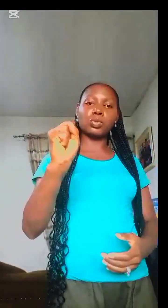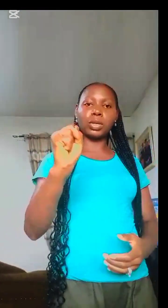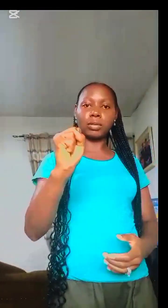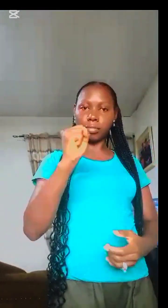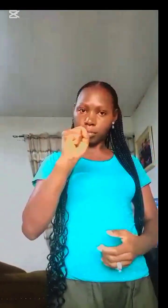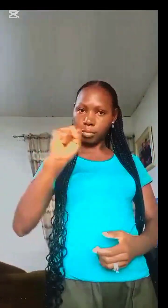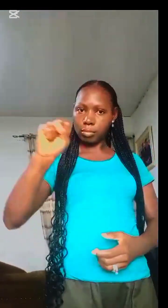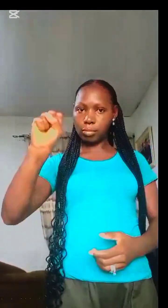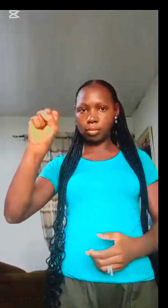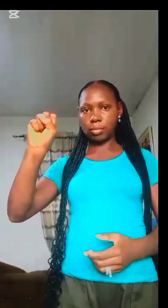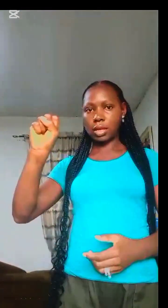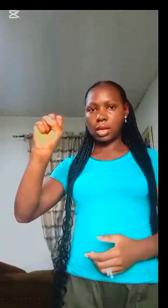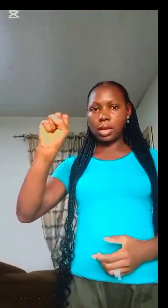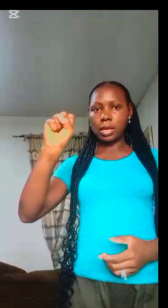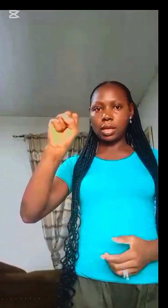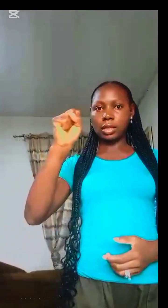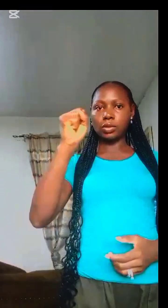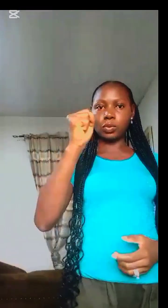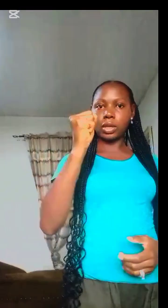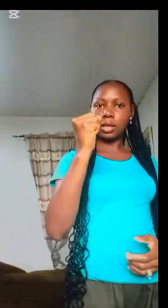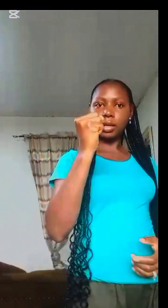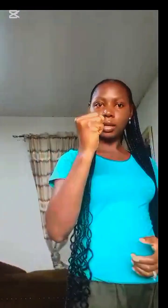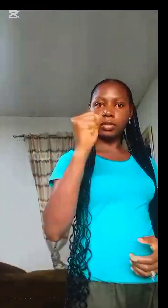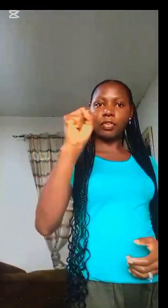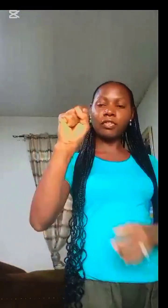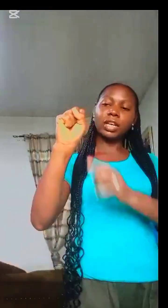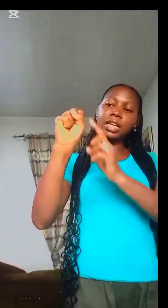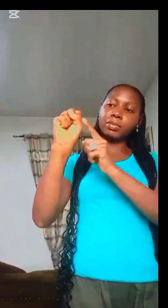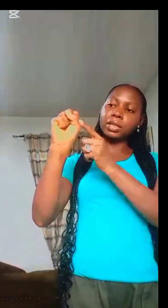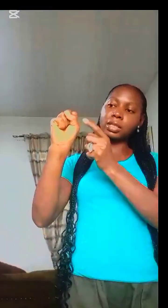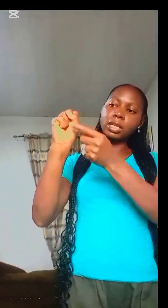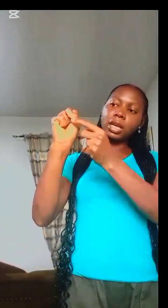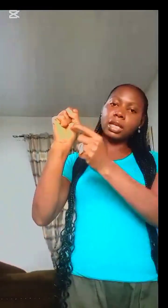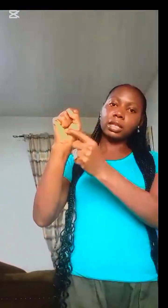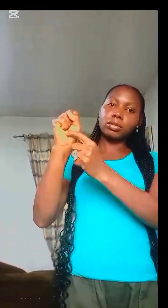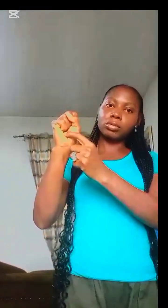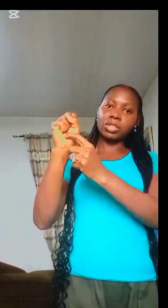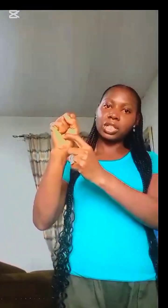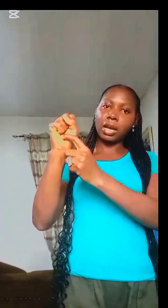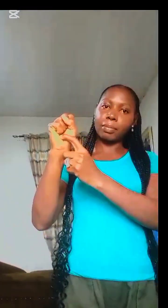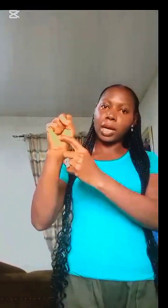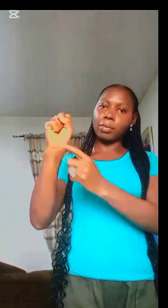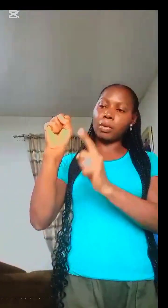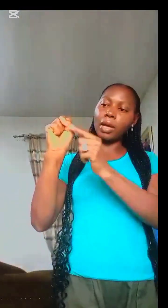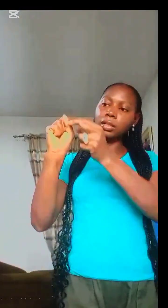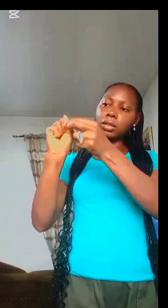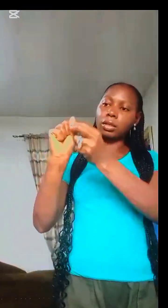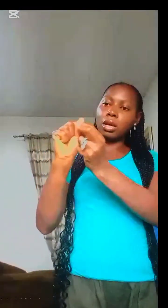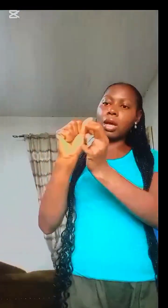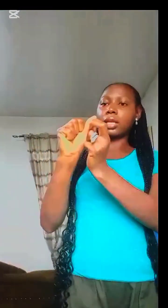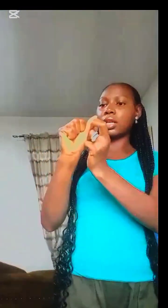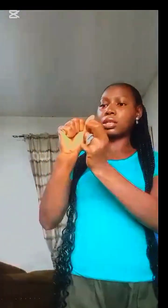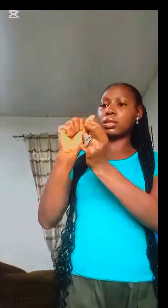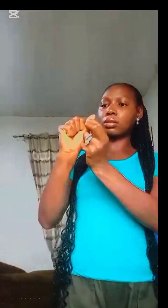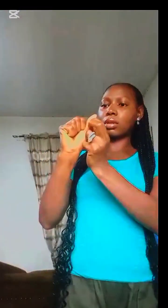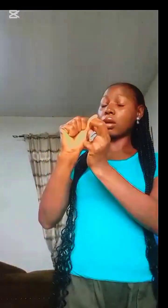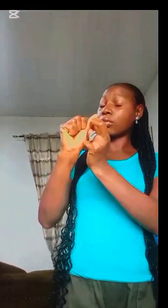way. This way. The four fingers bent touching our palm, while the index, the